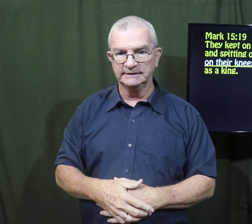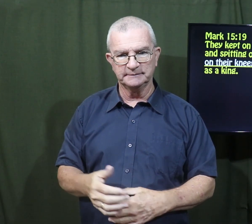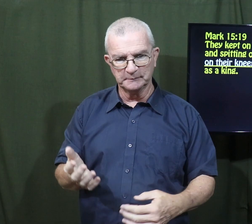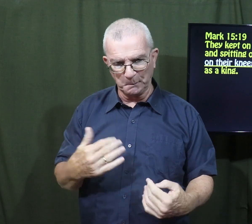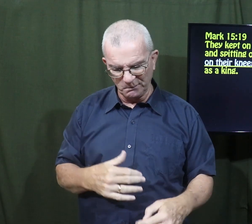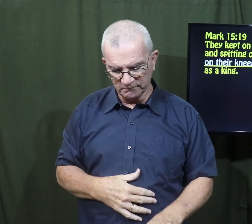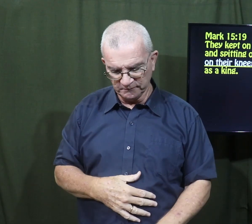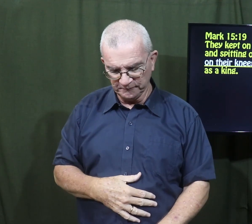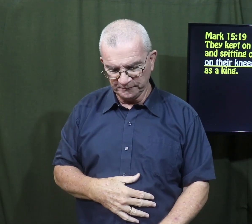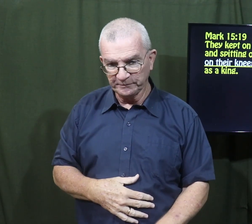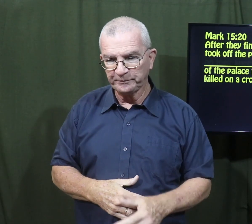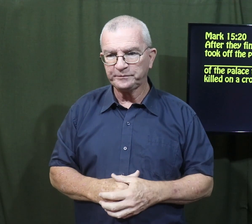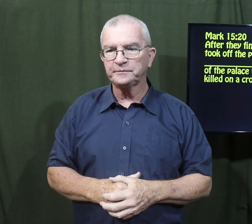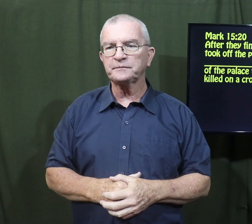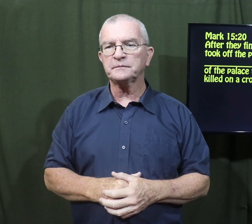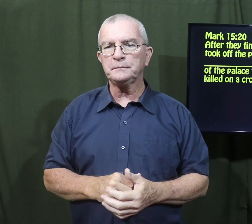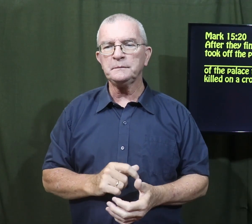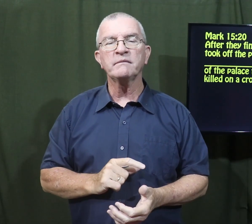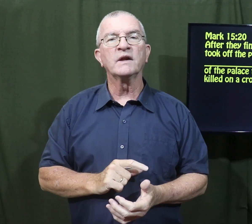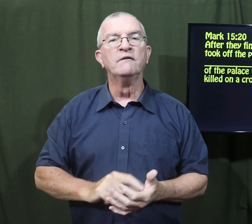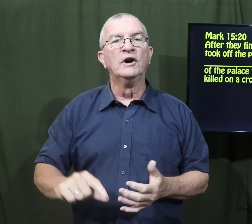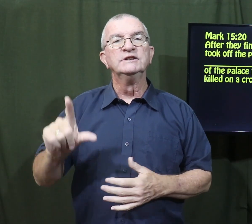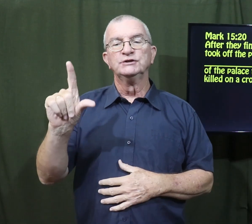But Jesus said nothing to them.